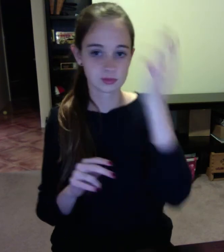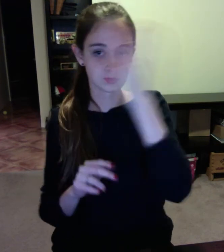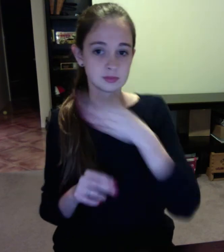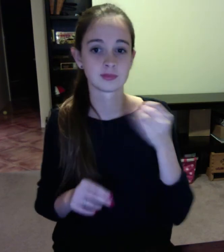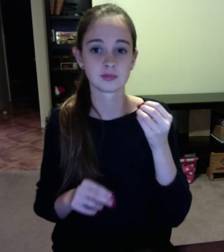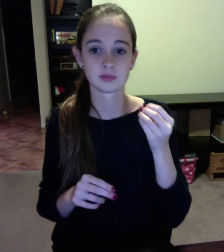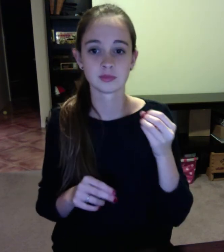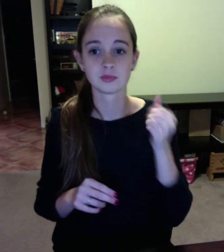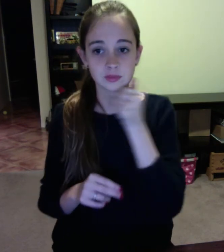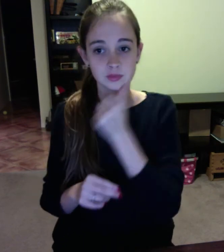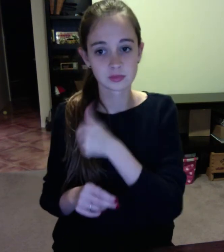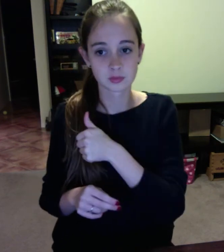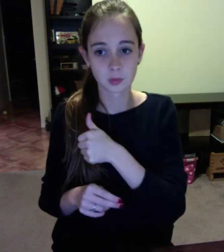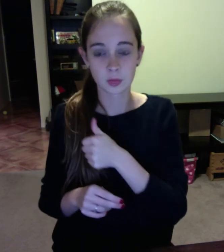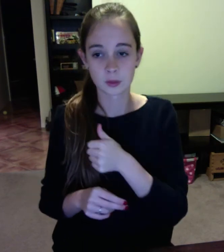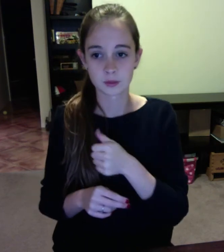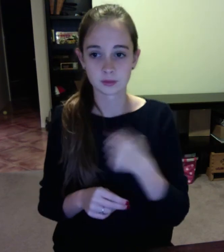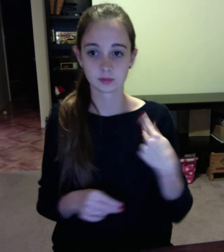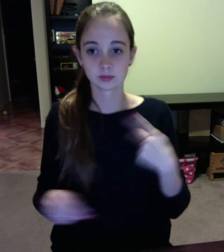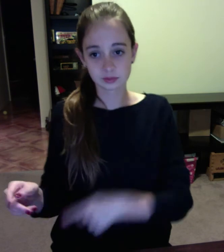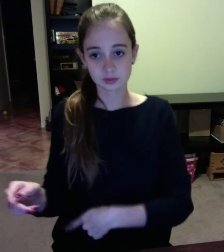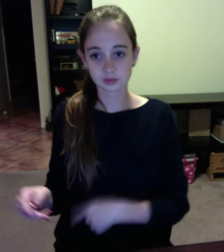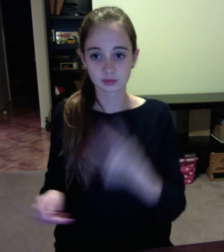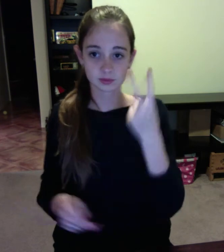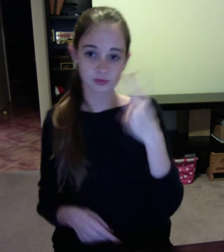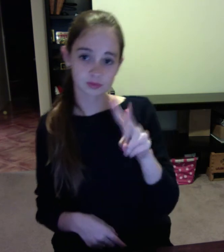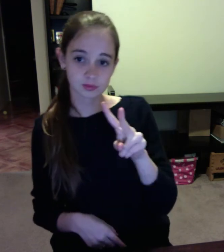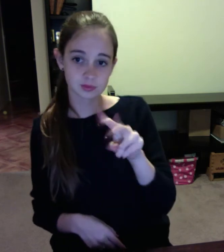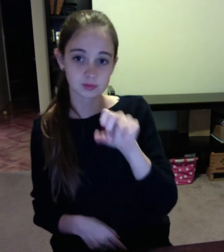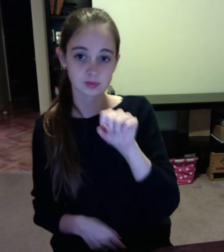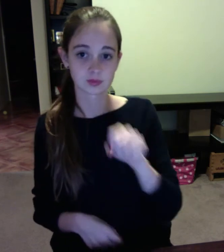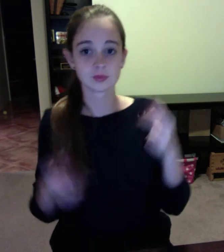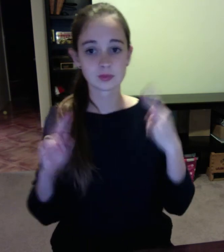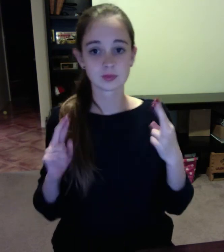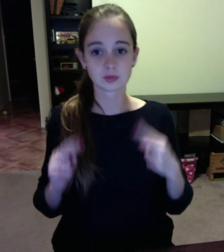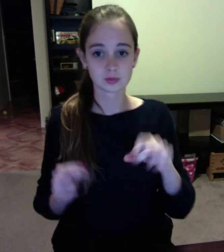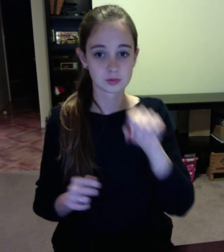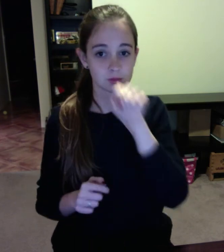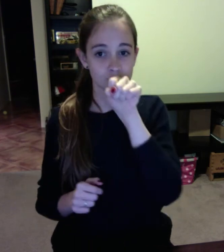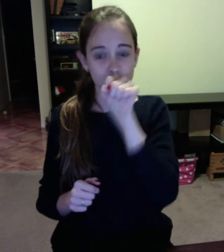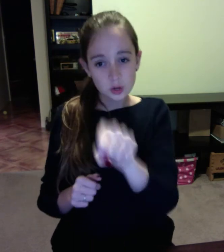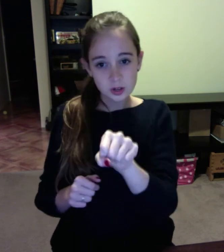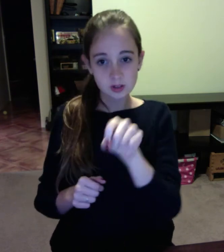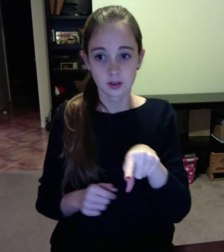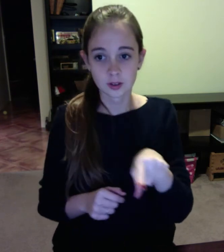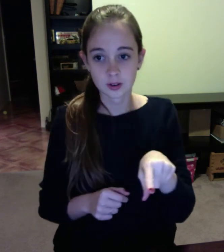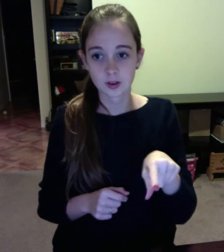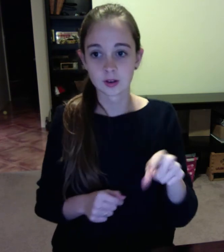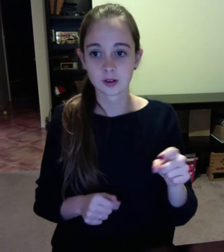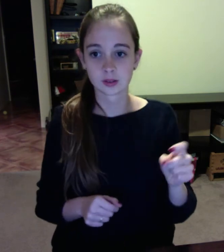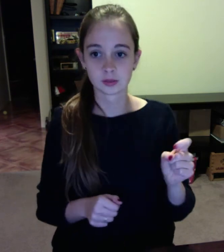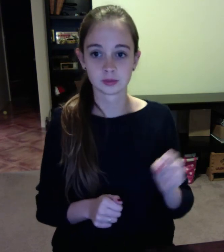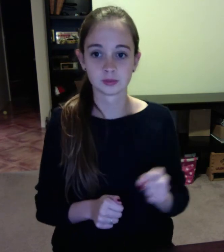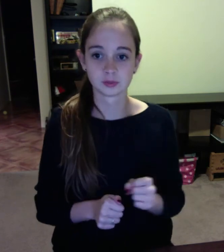before. The prince fell in love with her as soon as he saw her and danced with her all evening. She was having such a